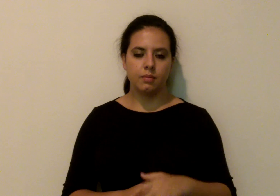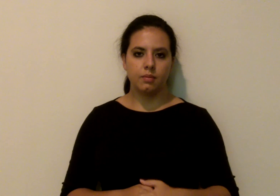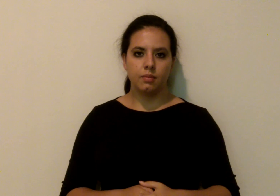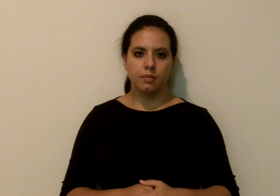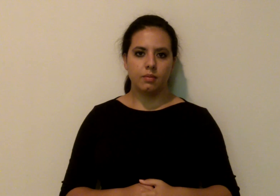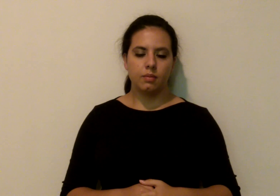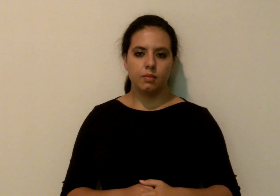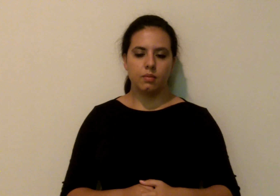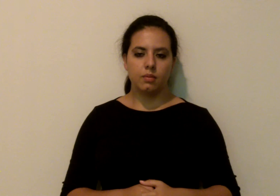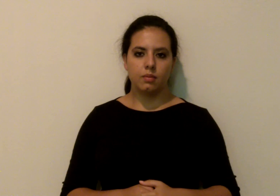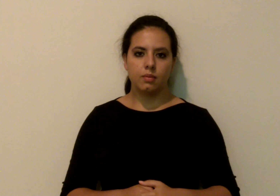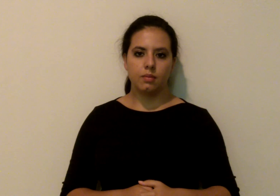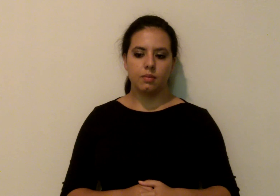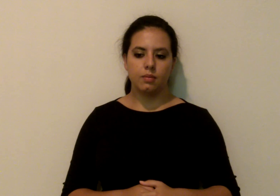You do not do Z with a pinky.